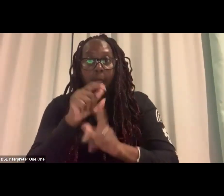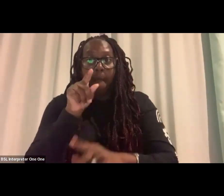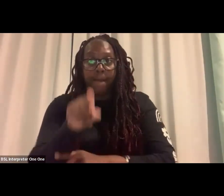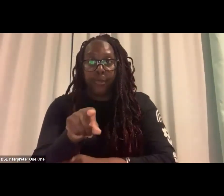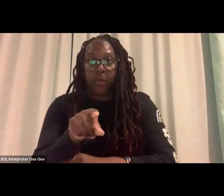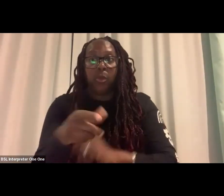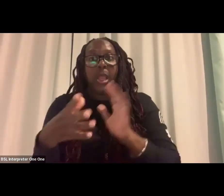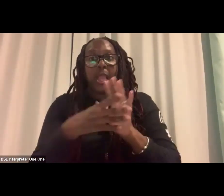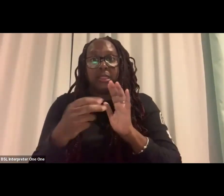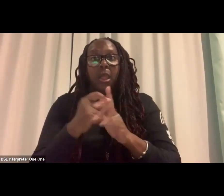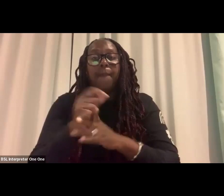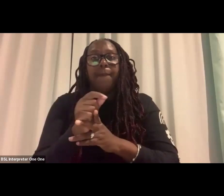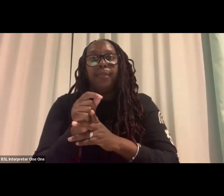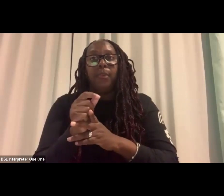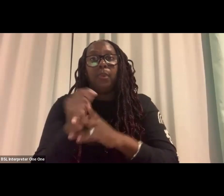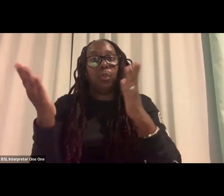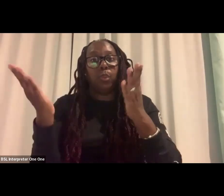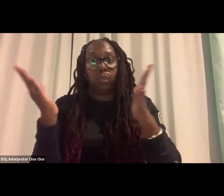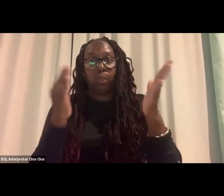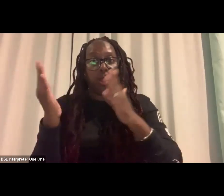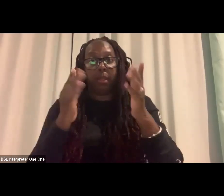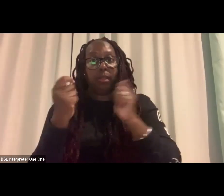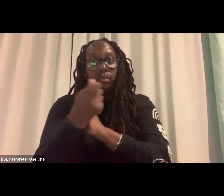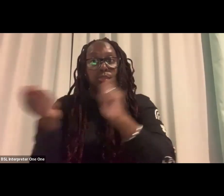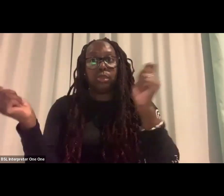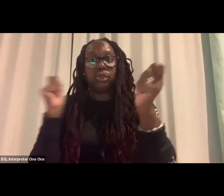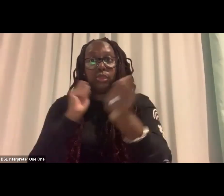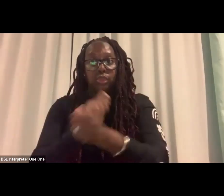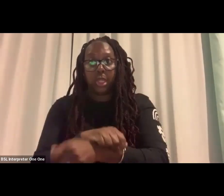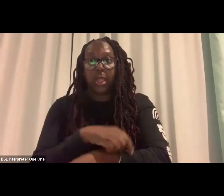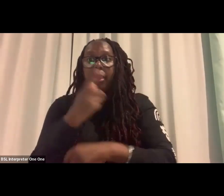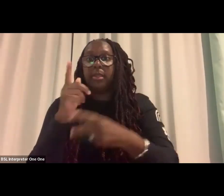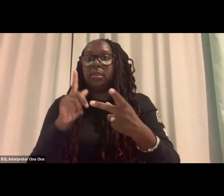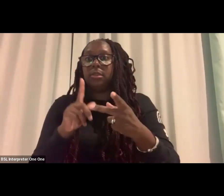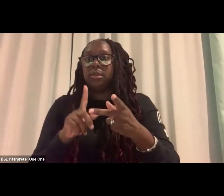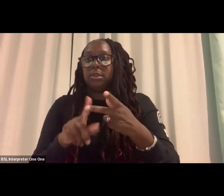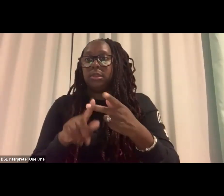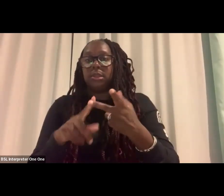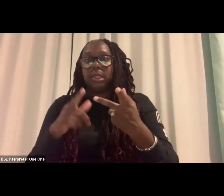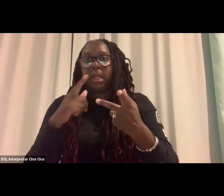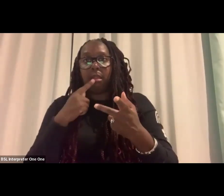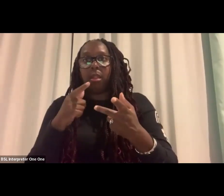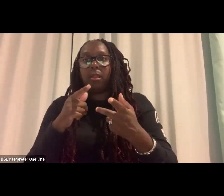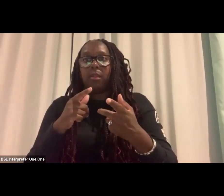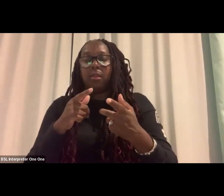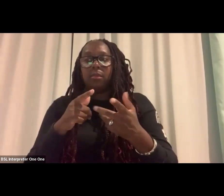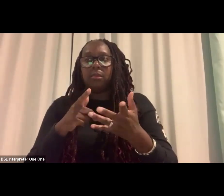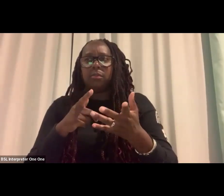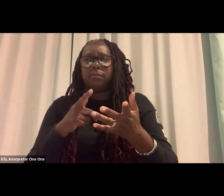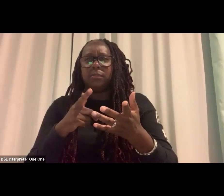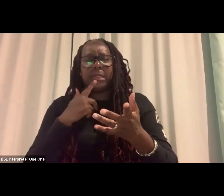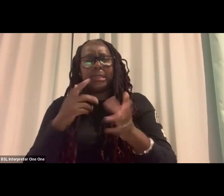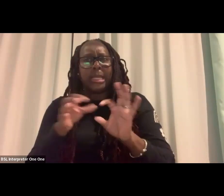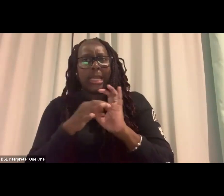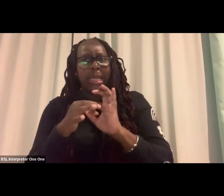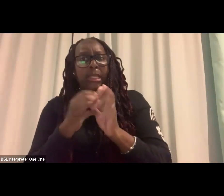for example, climate change. Then you have the sub-axis fight against climate change, and every sub-axis is related